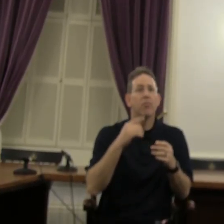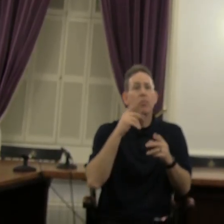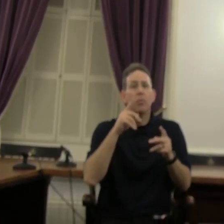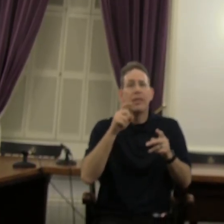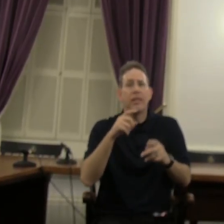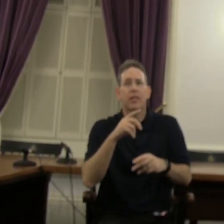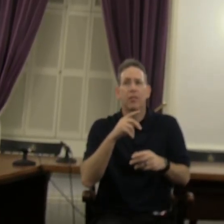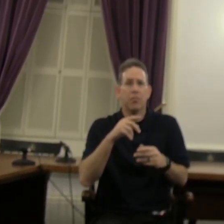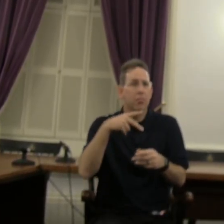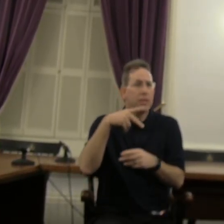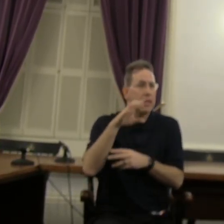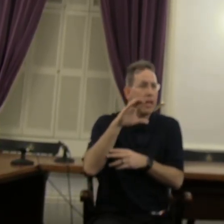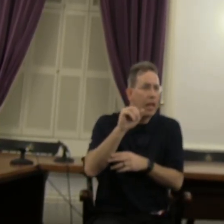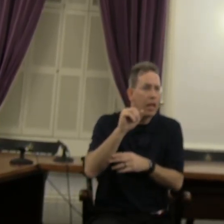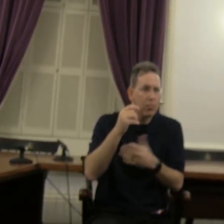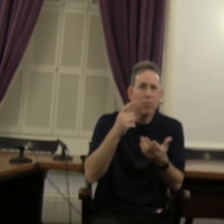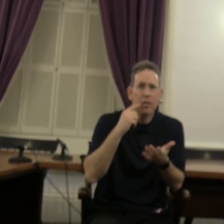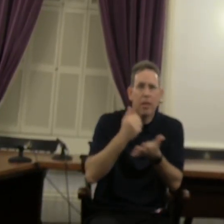programs are a win-win effort.